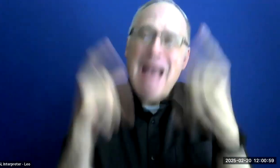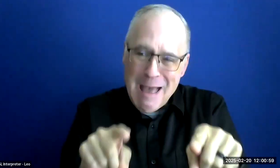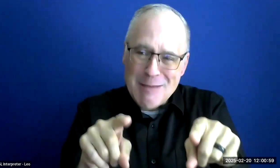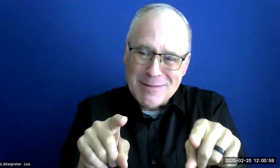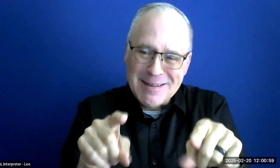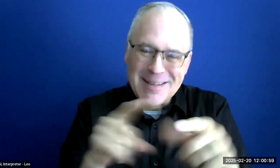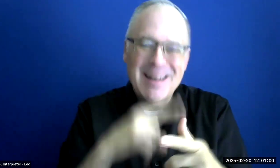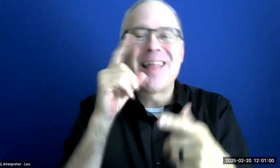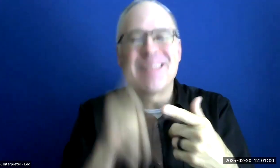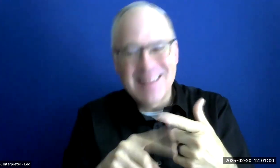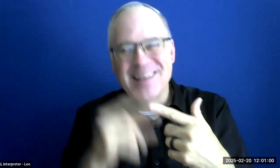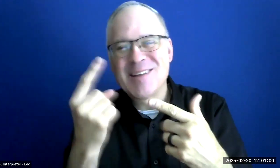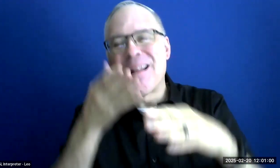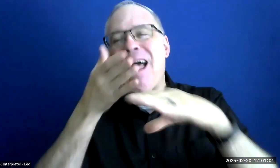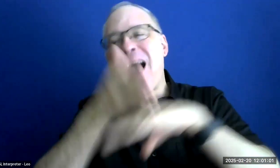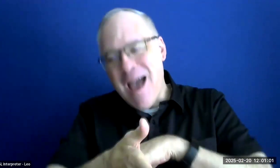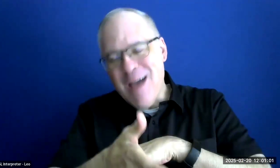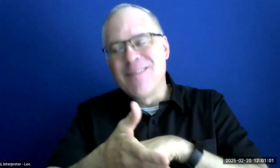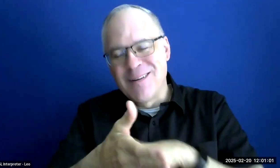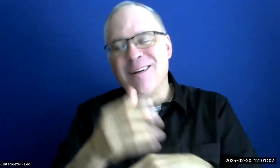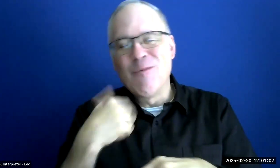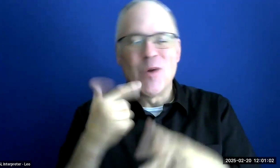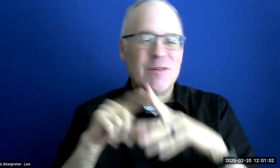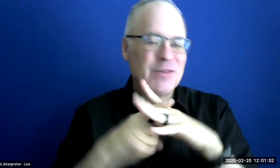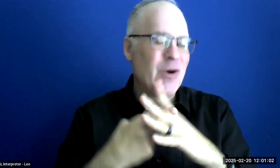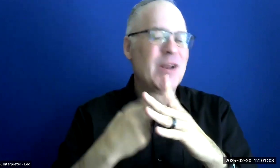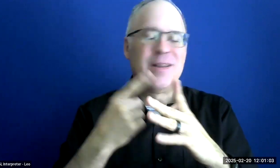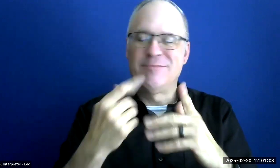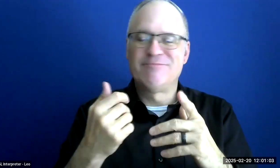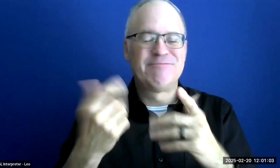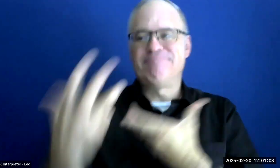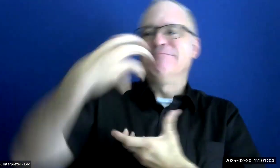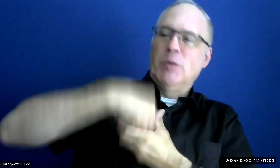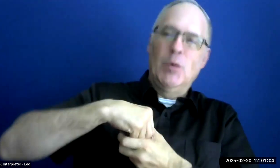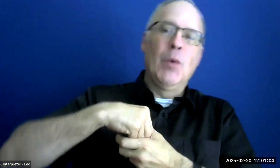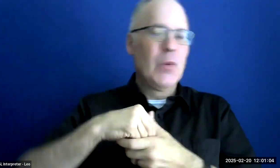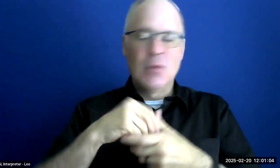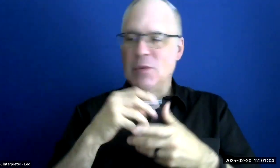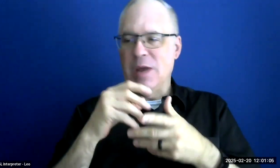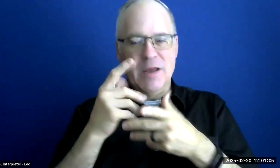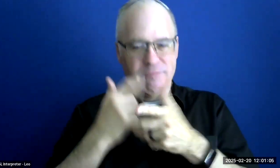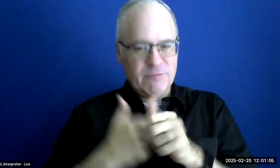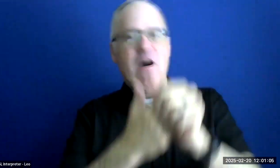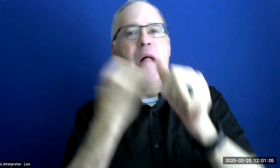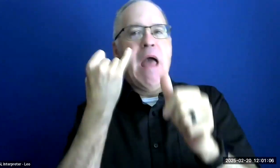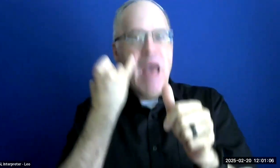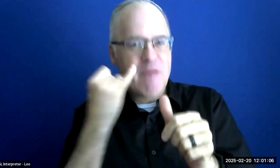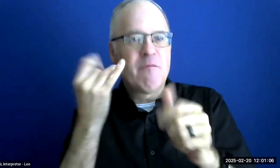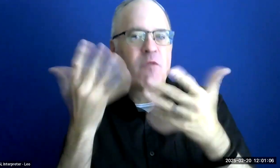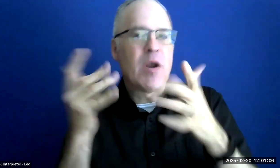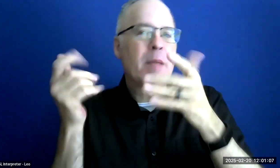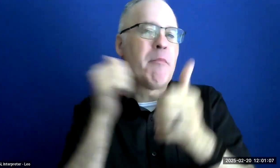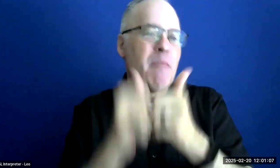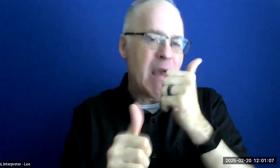will start right after that, but we've already started living into this because, as I said in my introduction, we really do